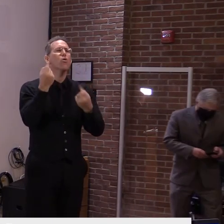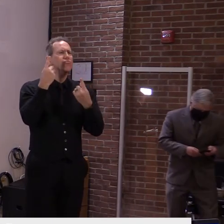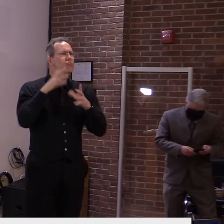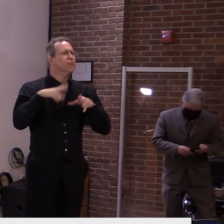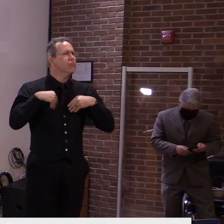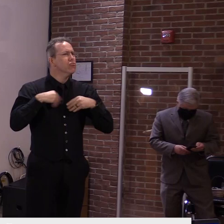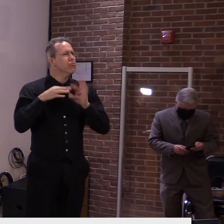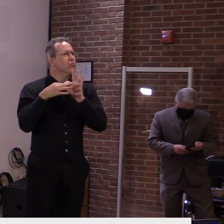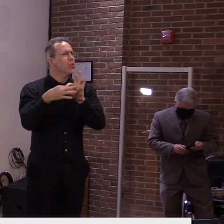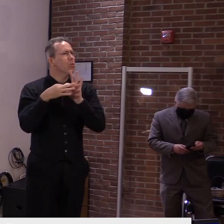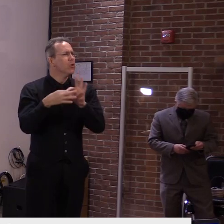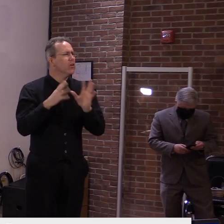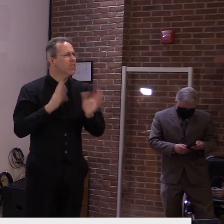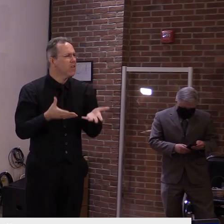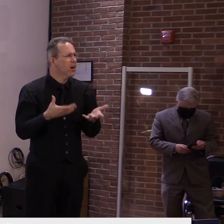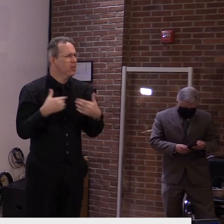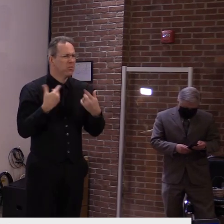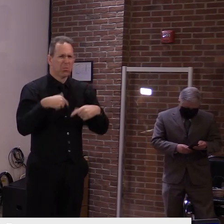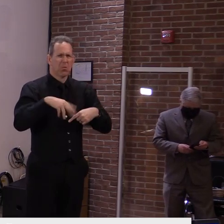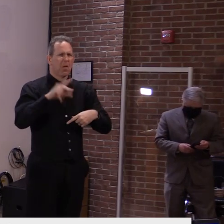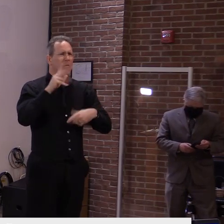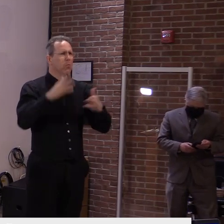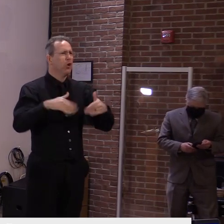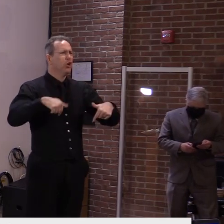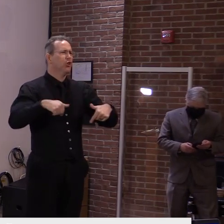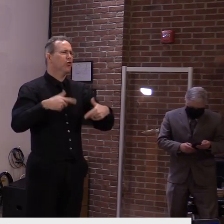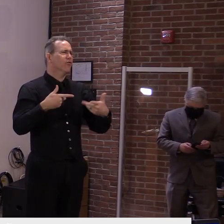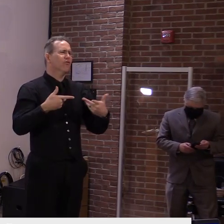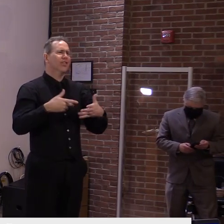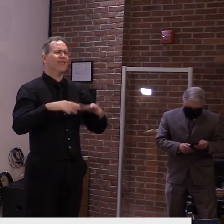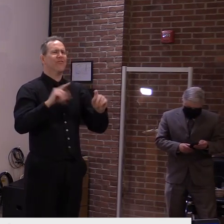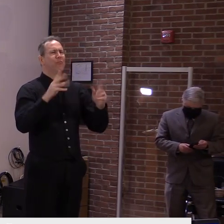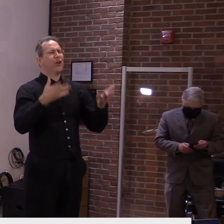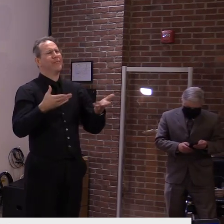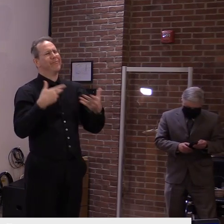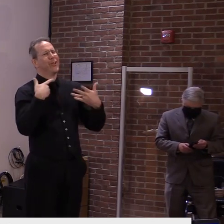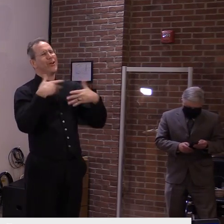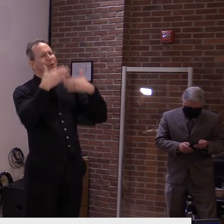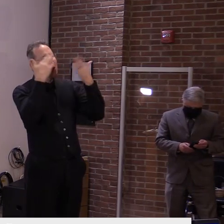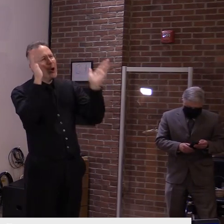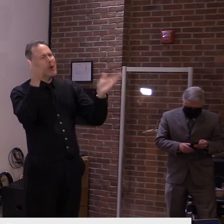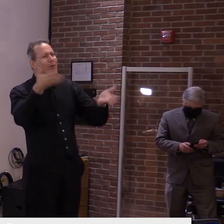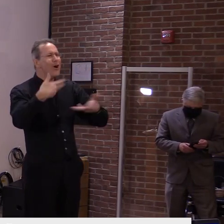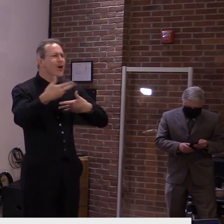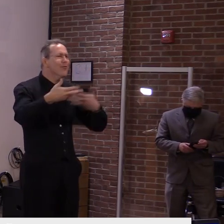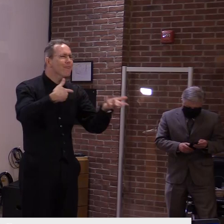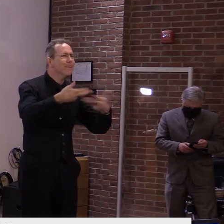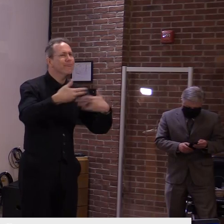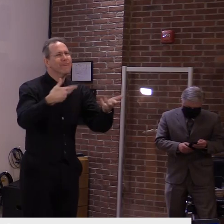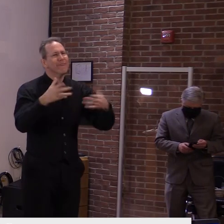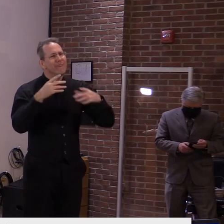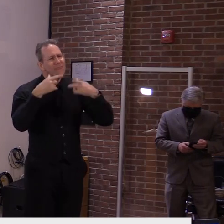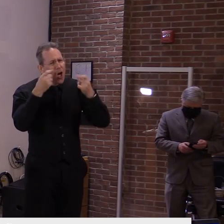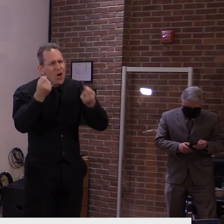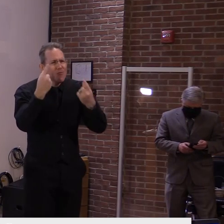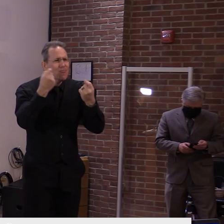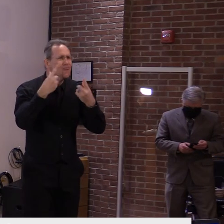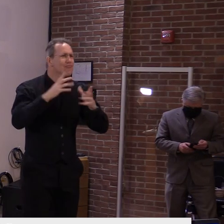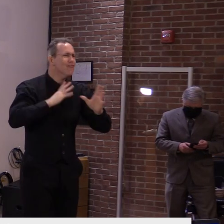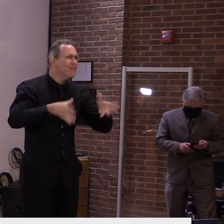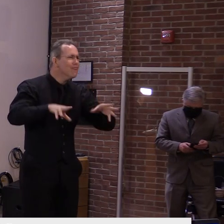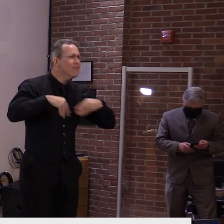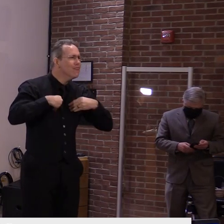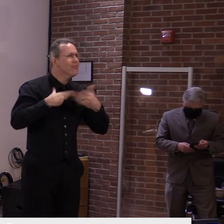right thing. We're in the last stretches of this race, this war, whatever you want to call it, and we've